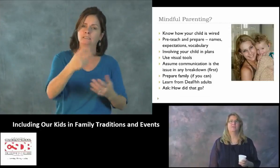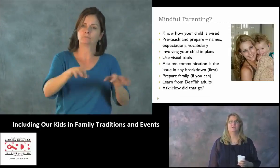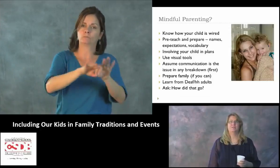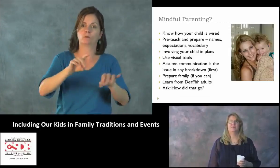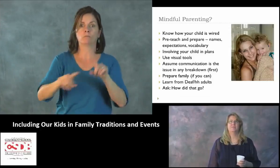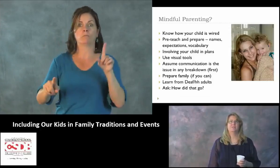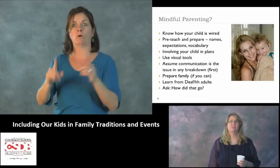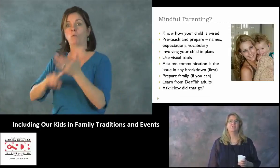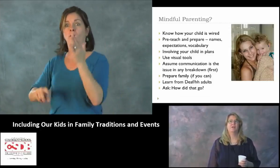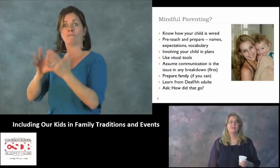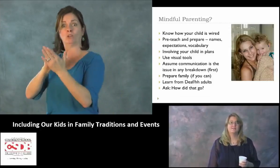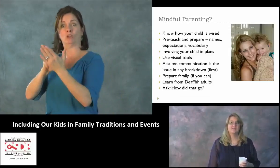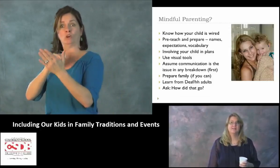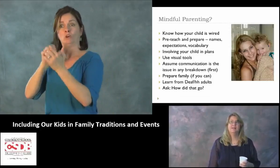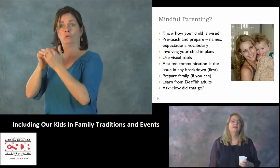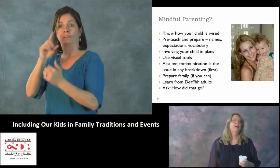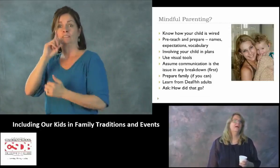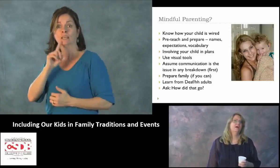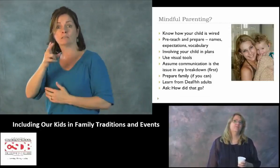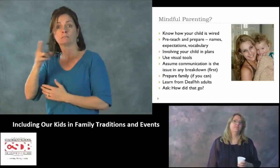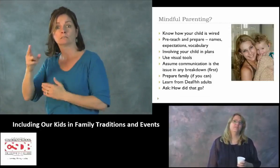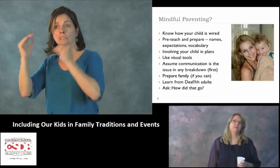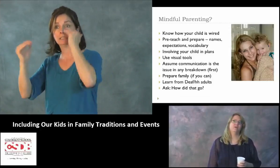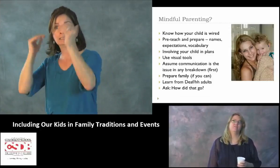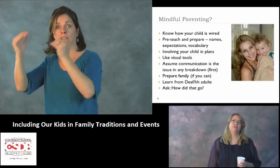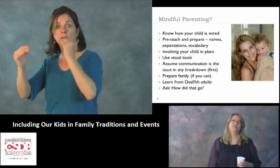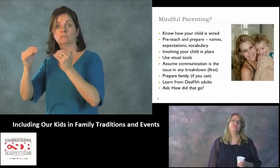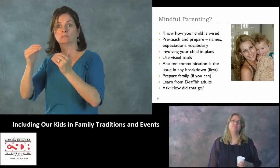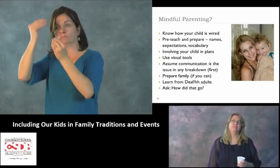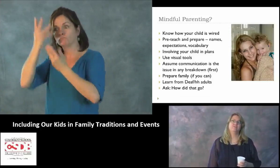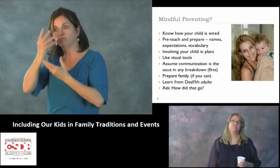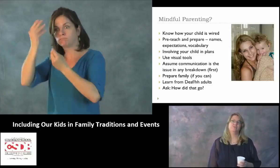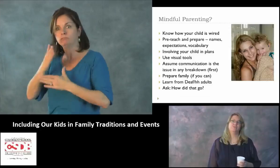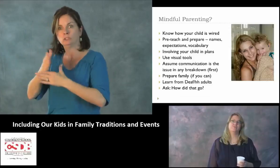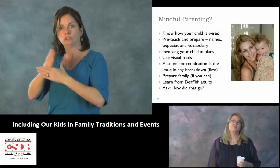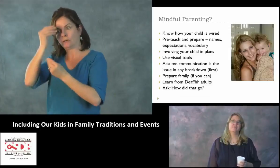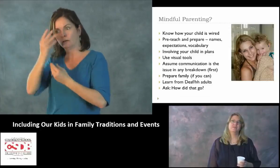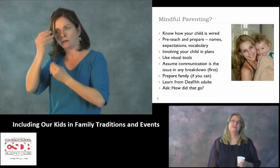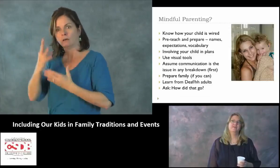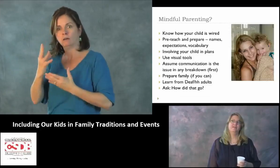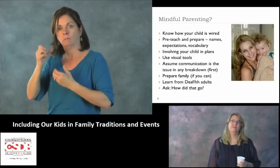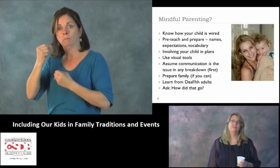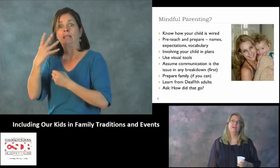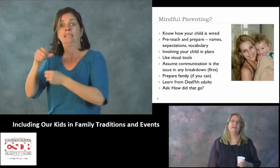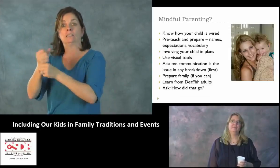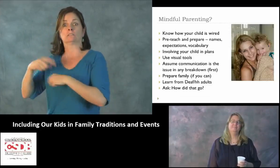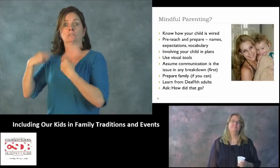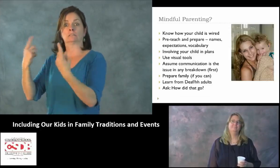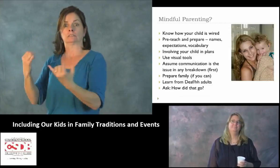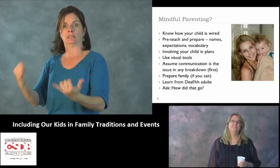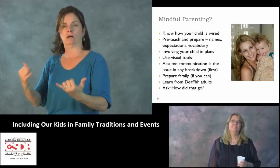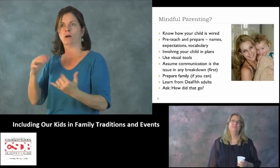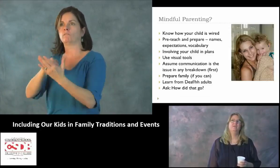much I have learned from the generosity of deaf and hard of hearing adults who shared with me along the